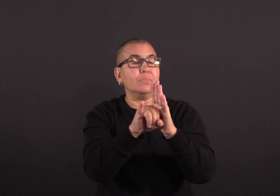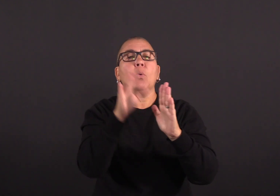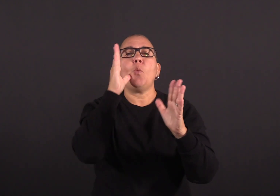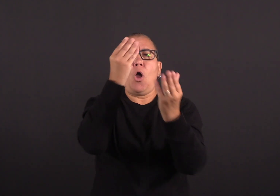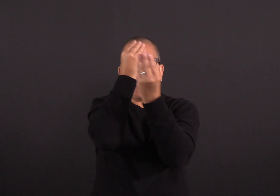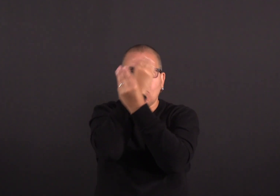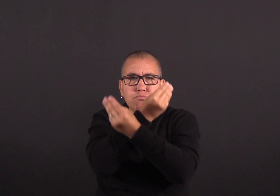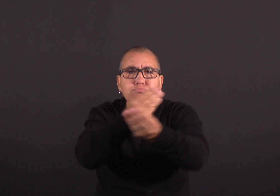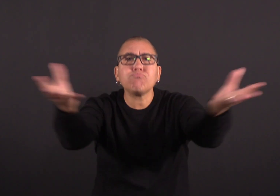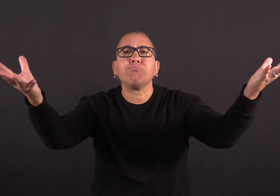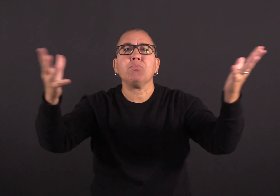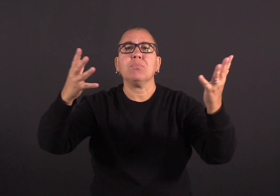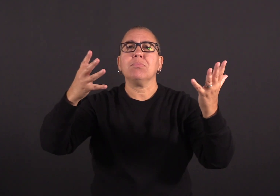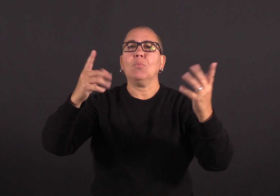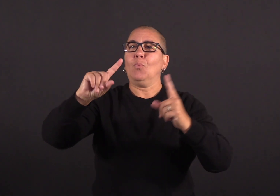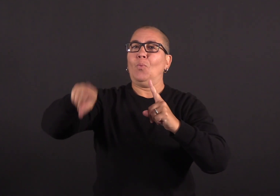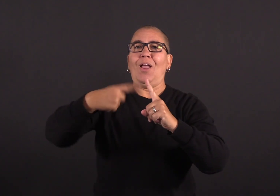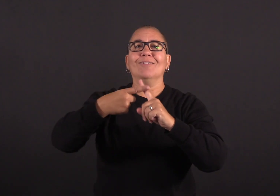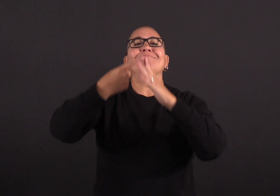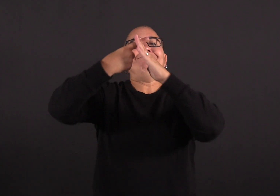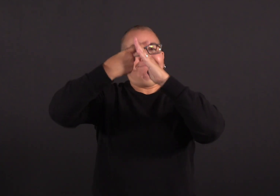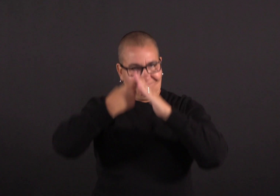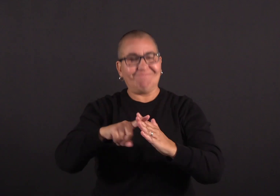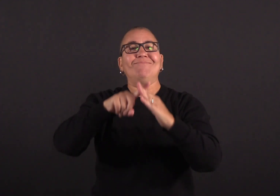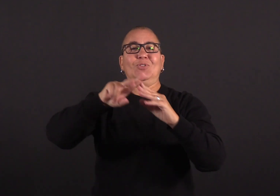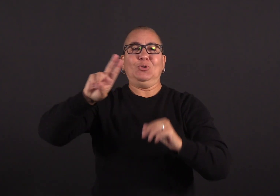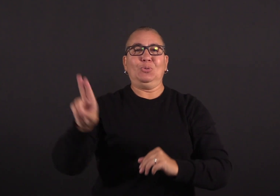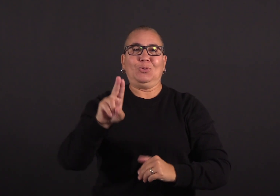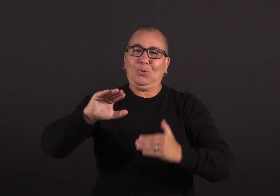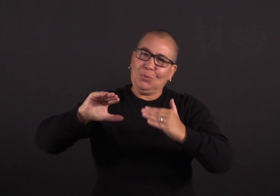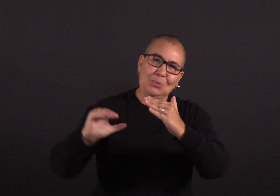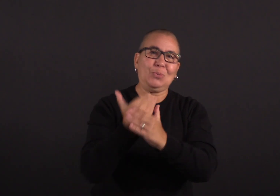A start date for screening will be determined as this process unfolds.